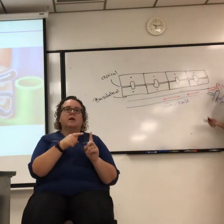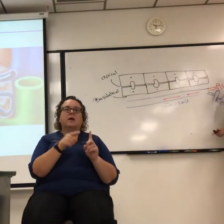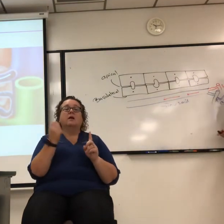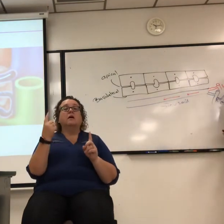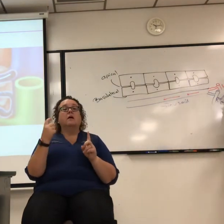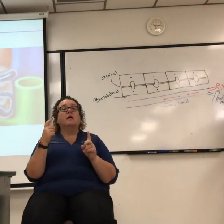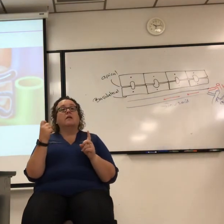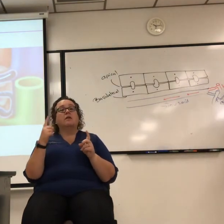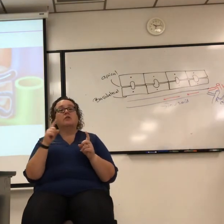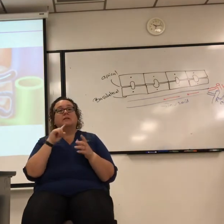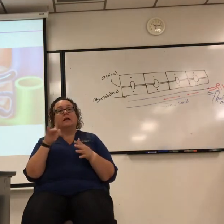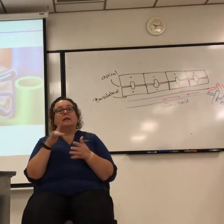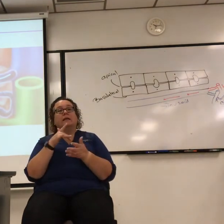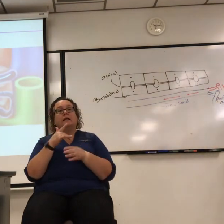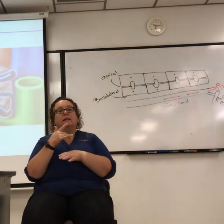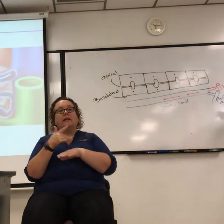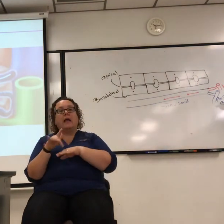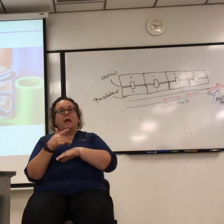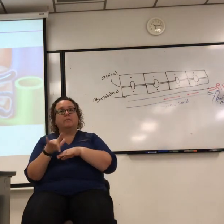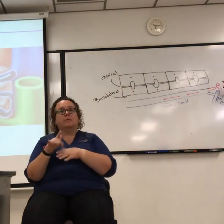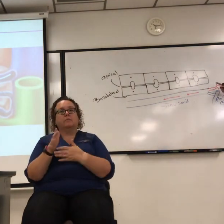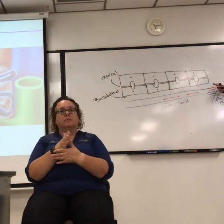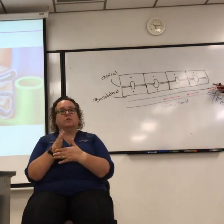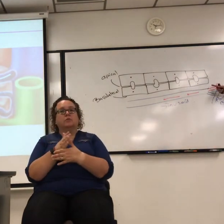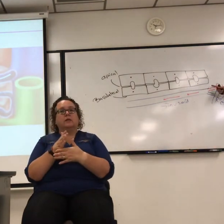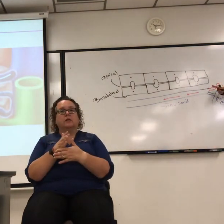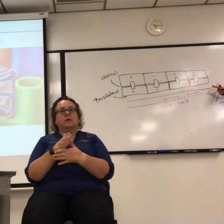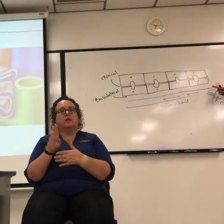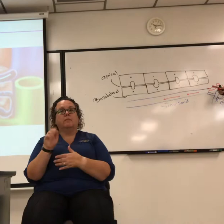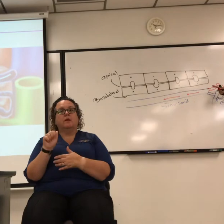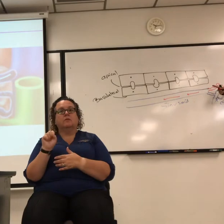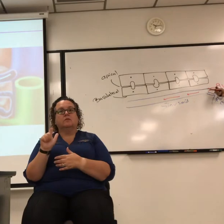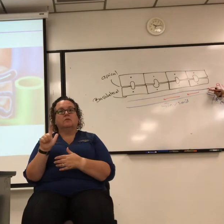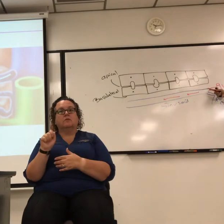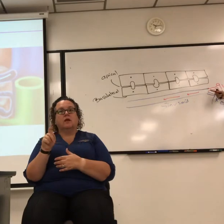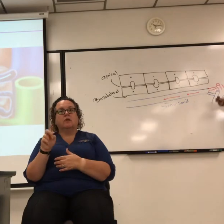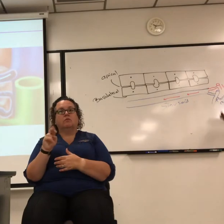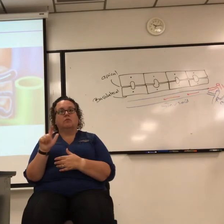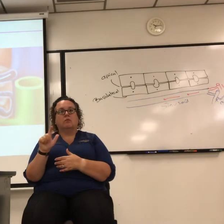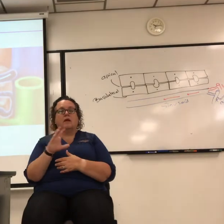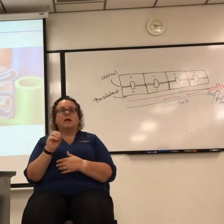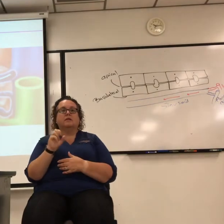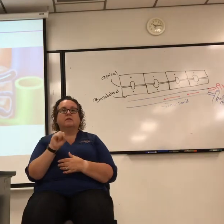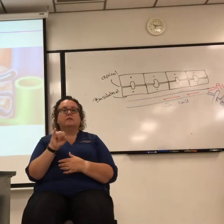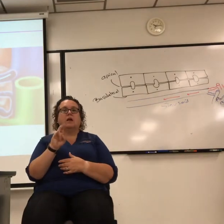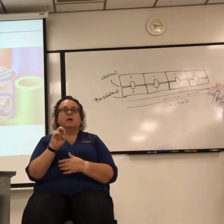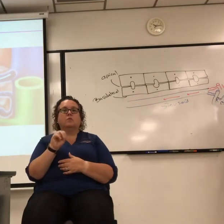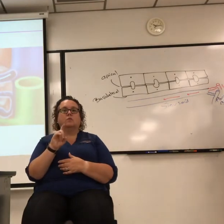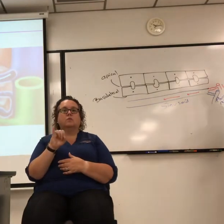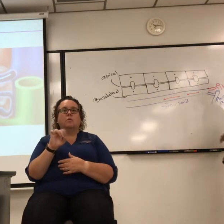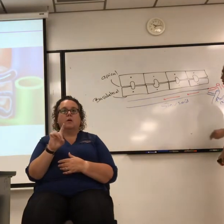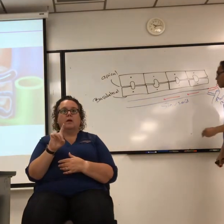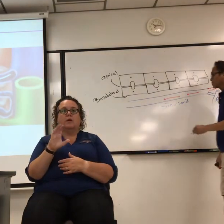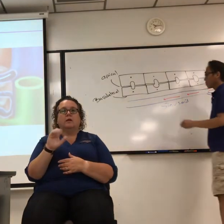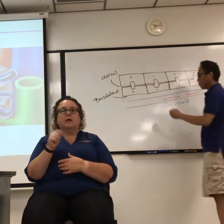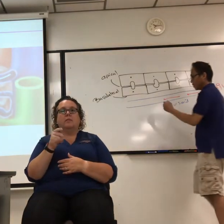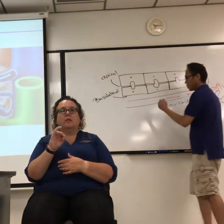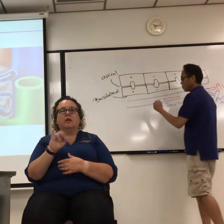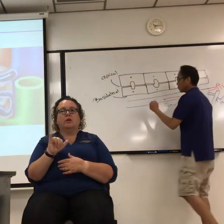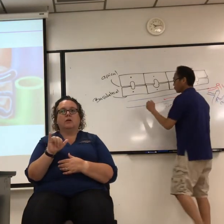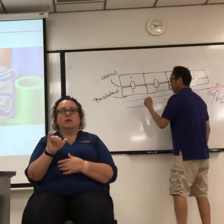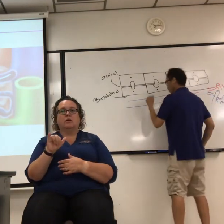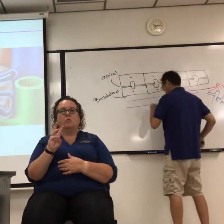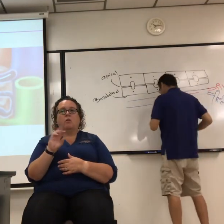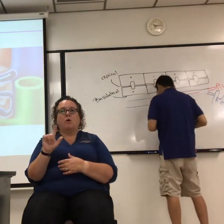gap or a space between the basolateral membrane and the sinusoid capillary wall. It's called